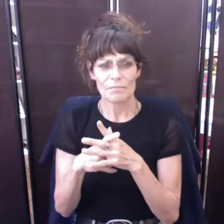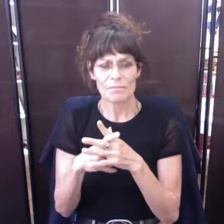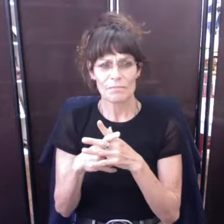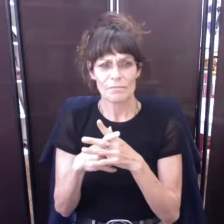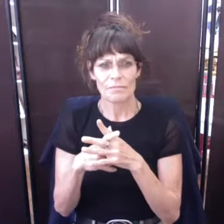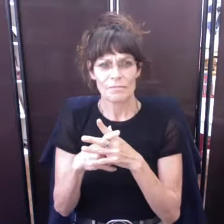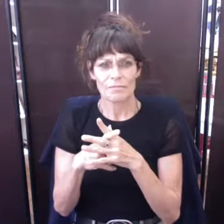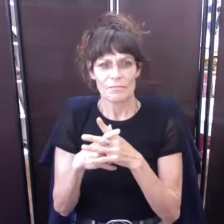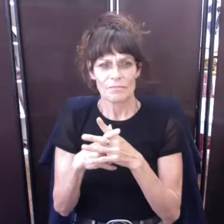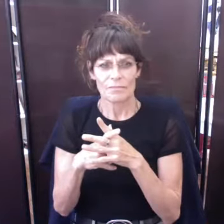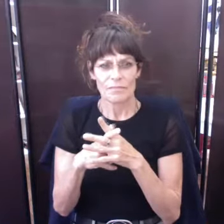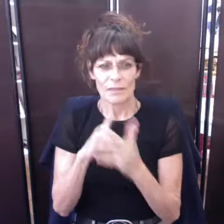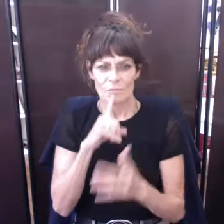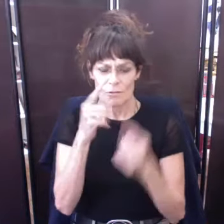And I'm super sad. Like